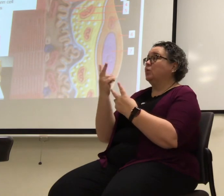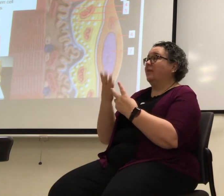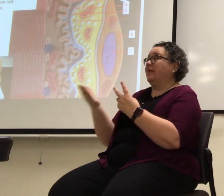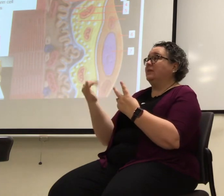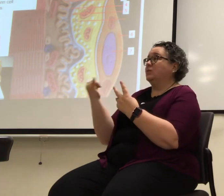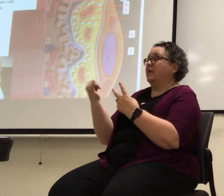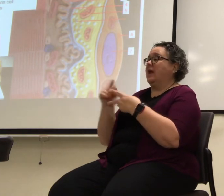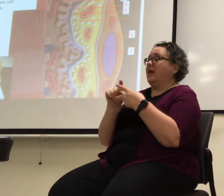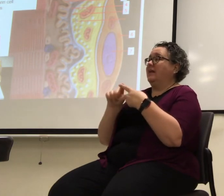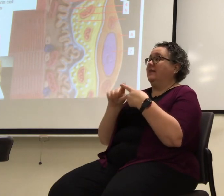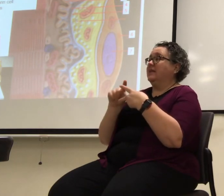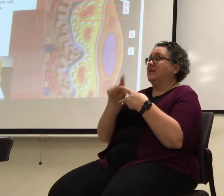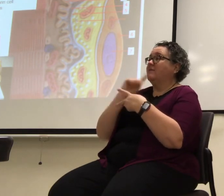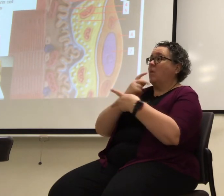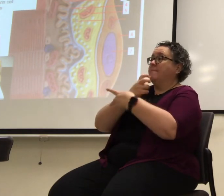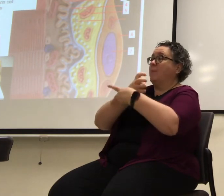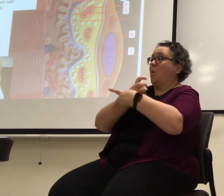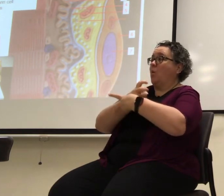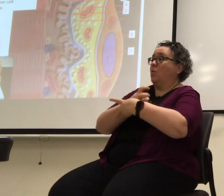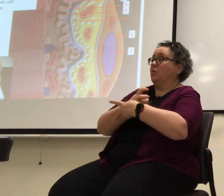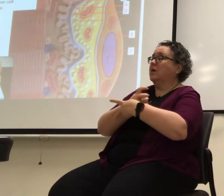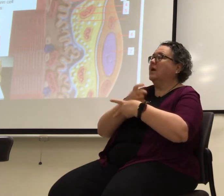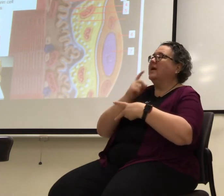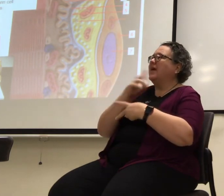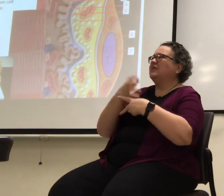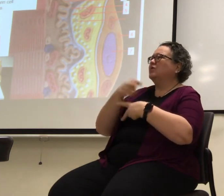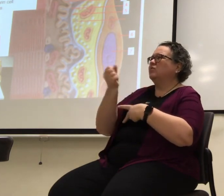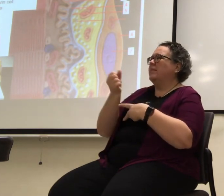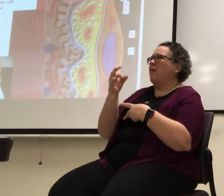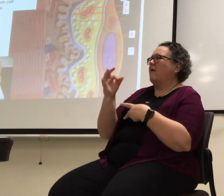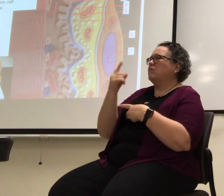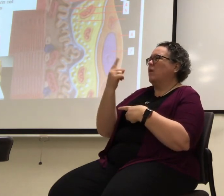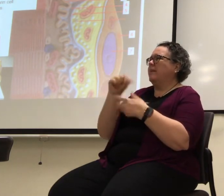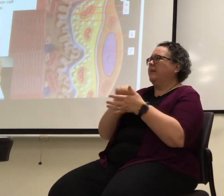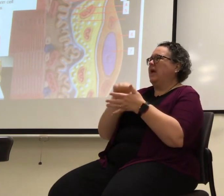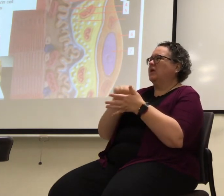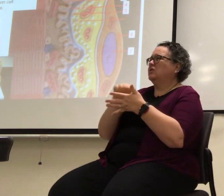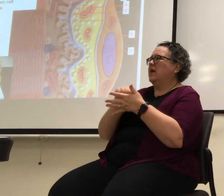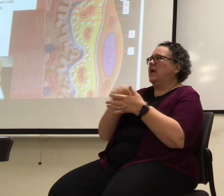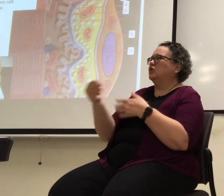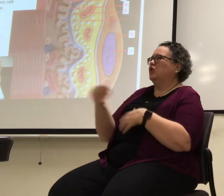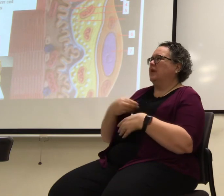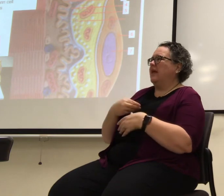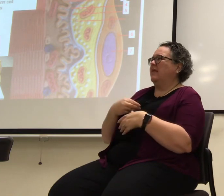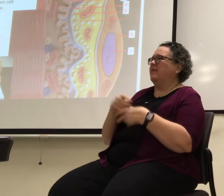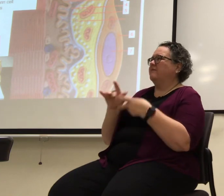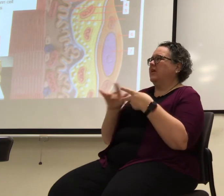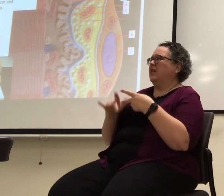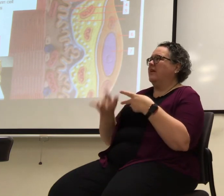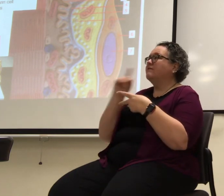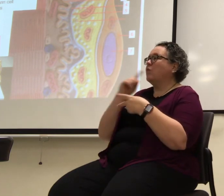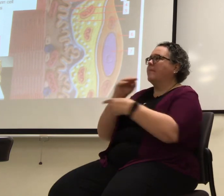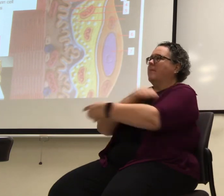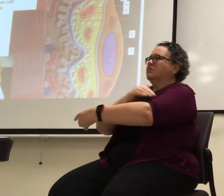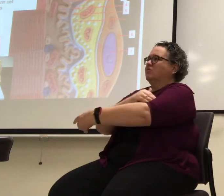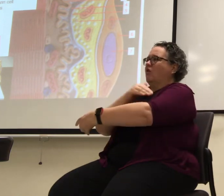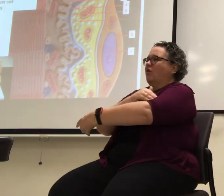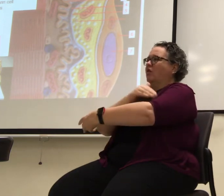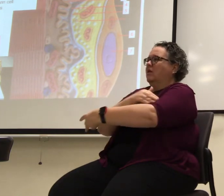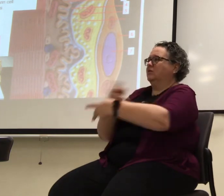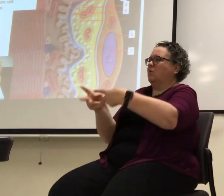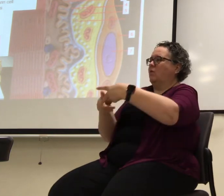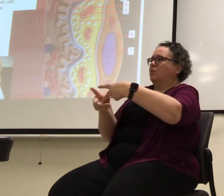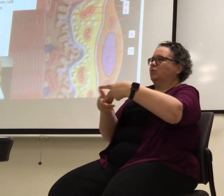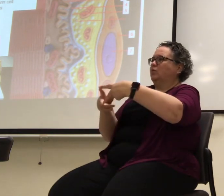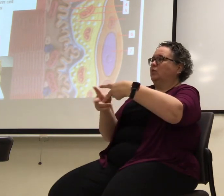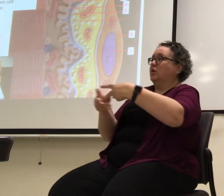out for the bone. And you can just rip off 1 page and just turn in the fill in the blank page for the muscle. So just turn it in and